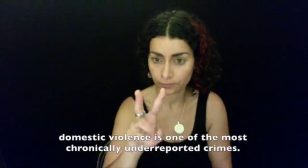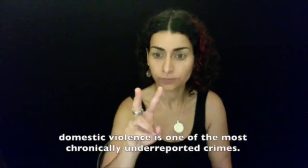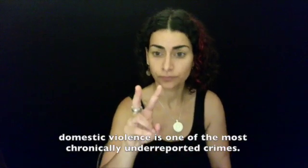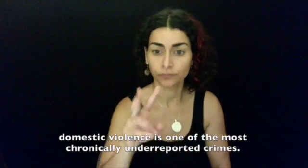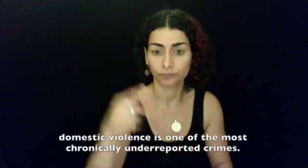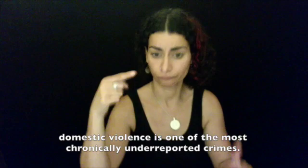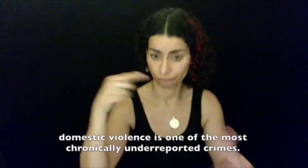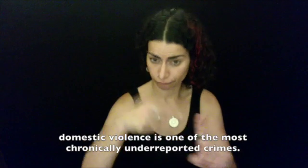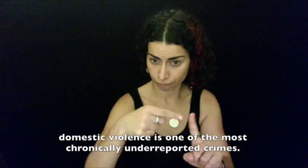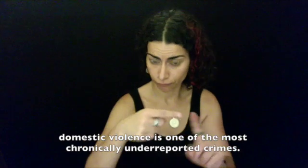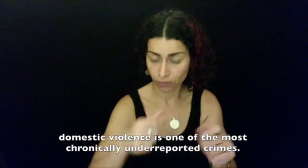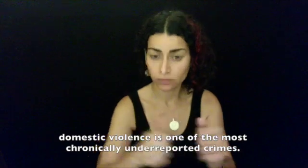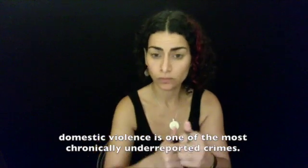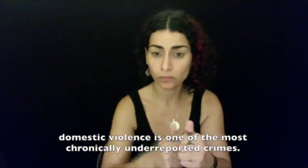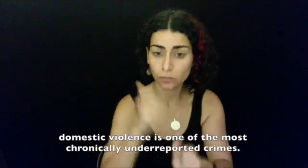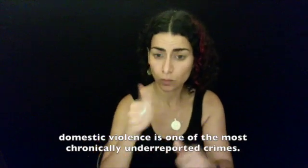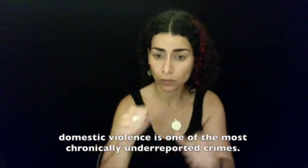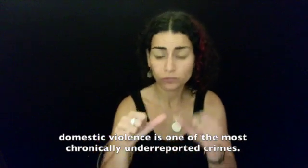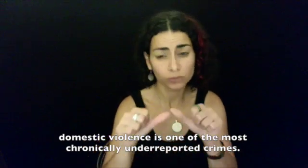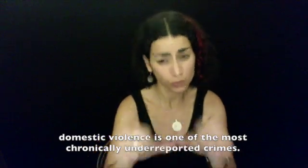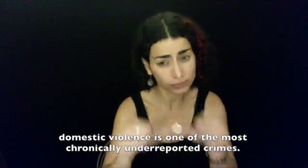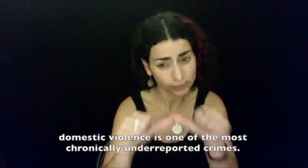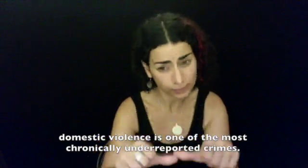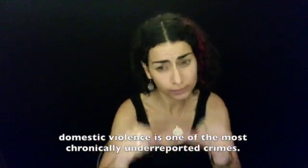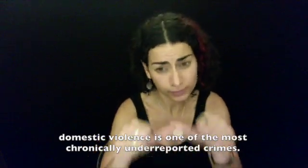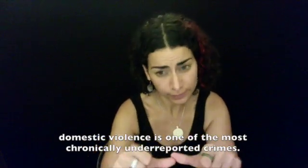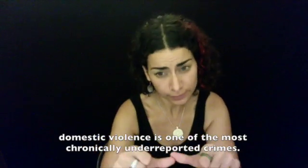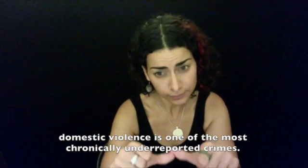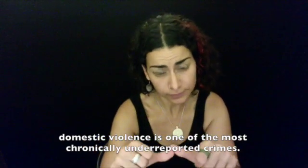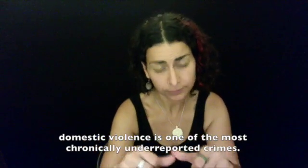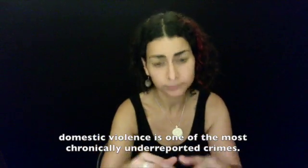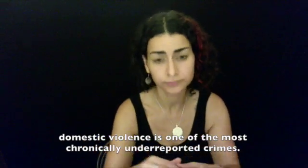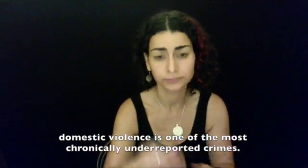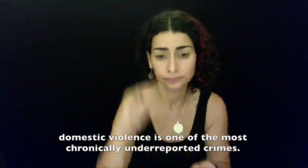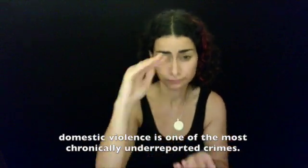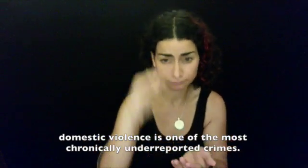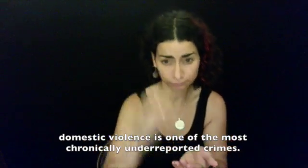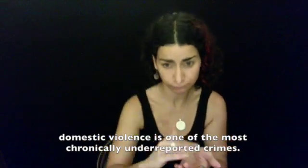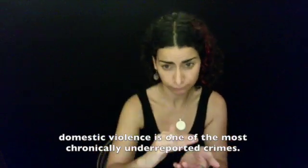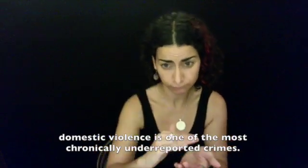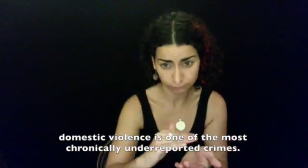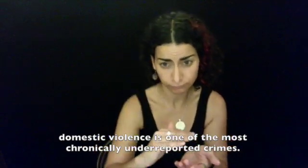domestic violence is one of the most chronically unreported crimes.